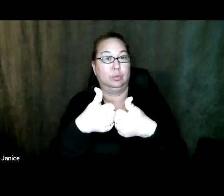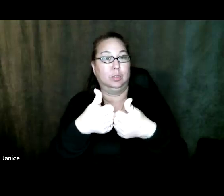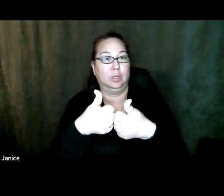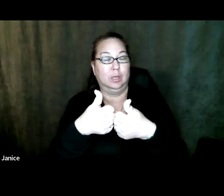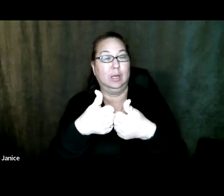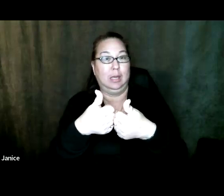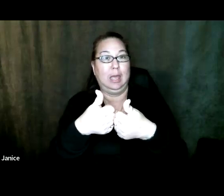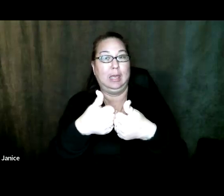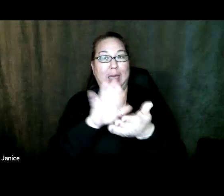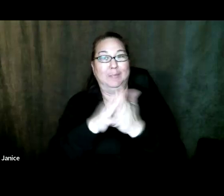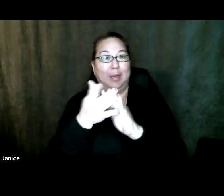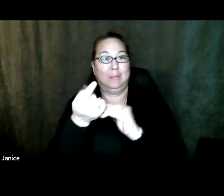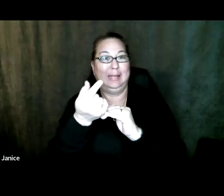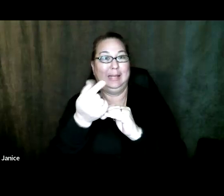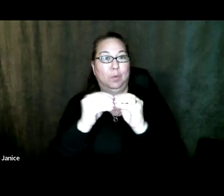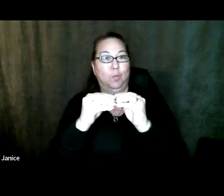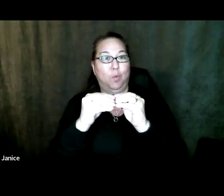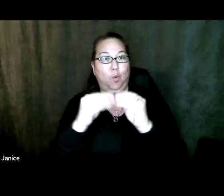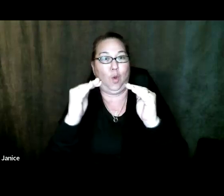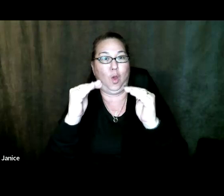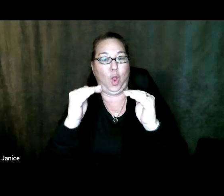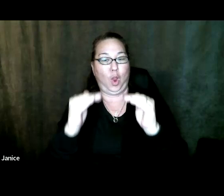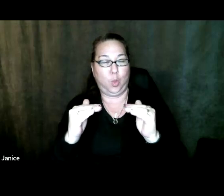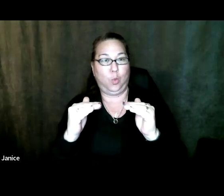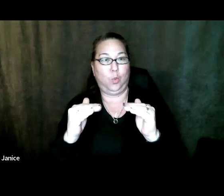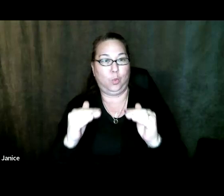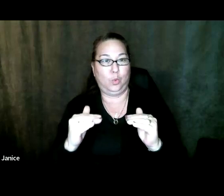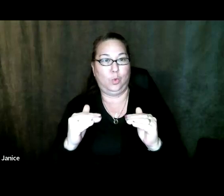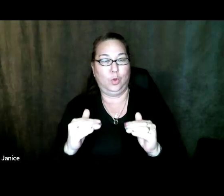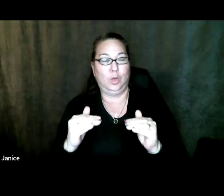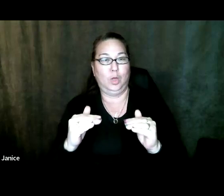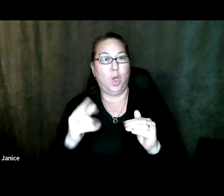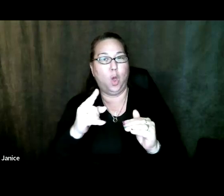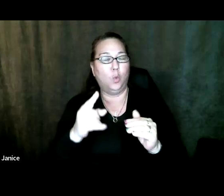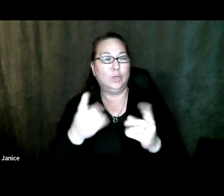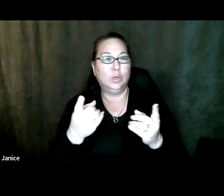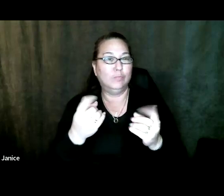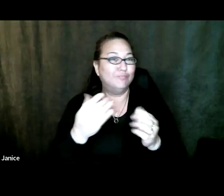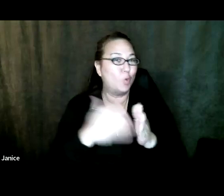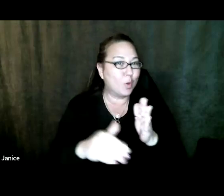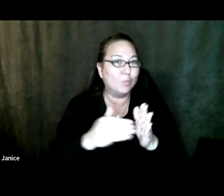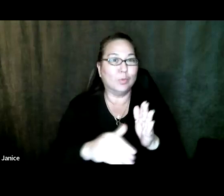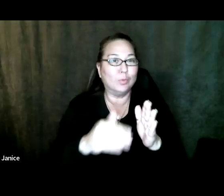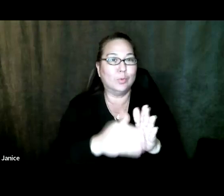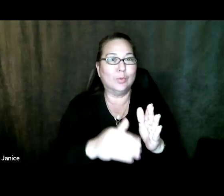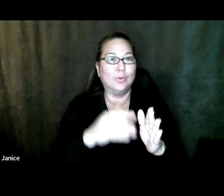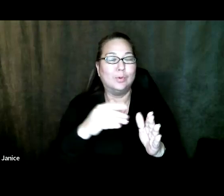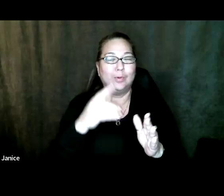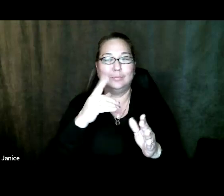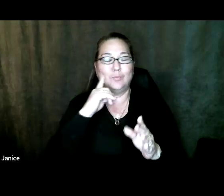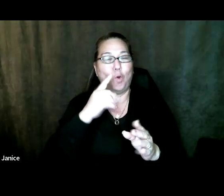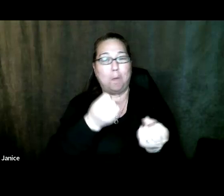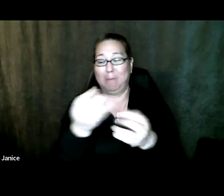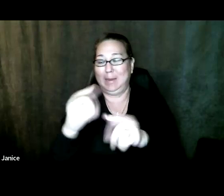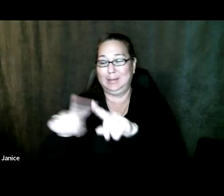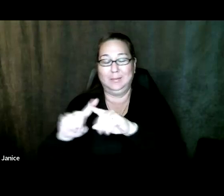bit lower, that when you repeat that by multiple classes a day over years, that may account for